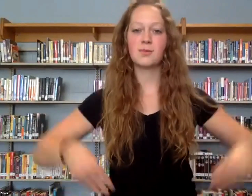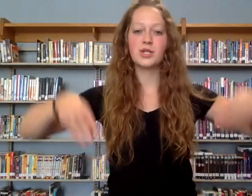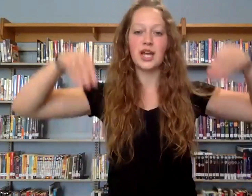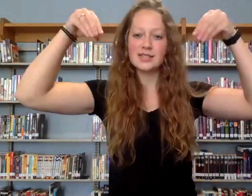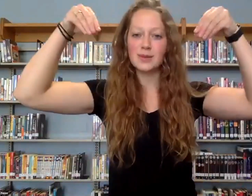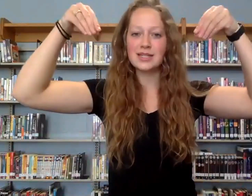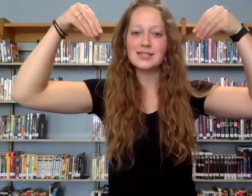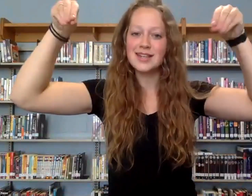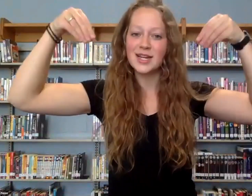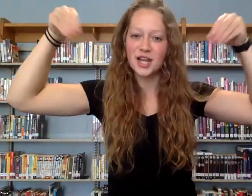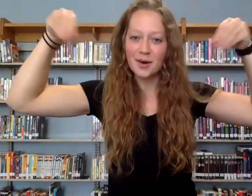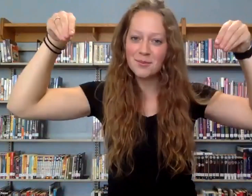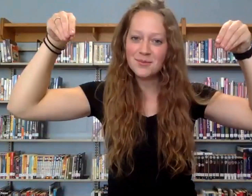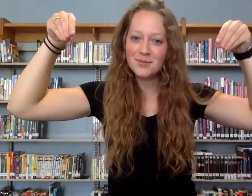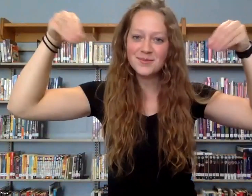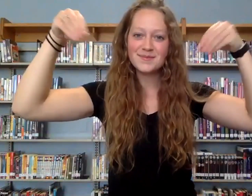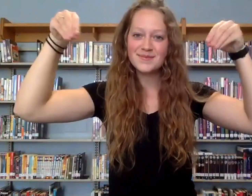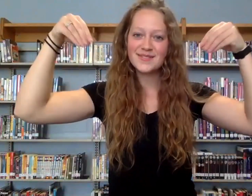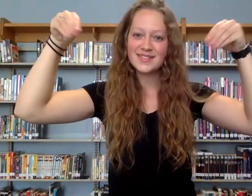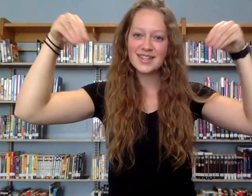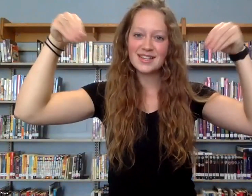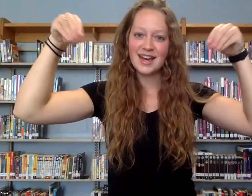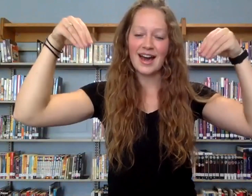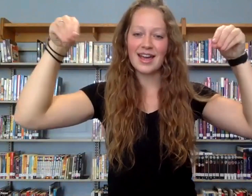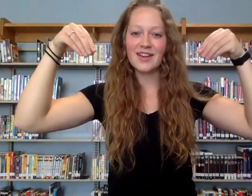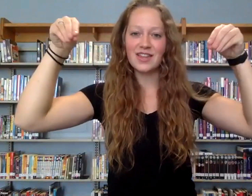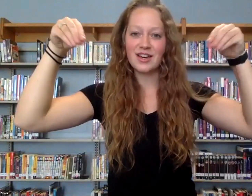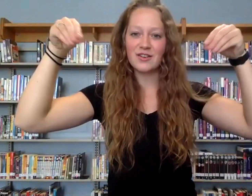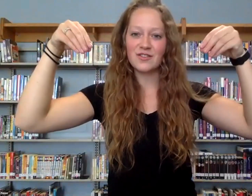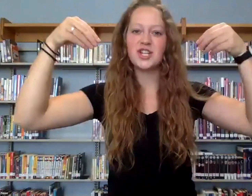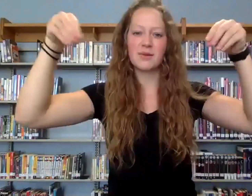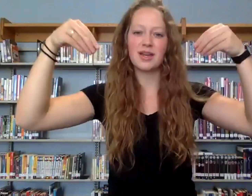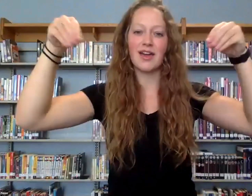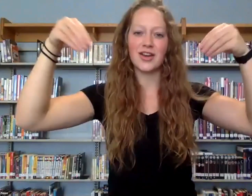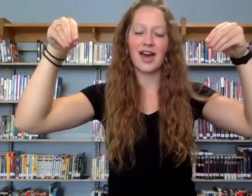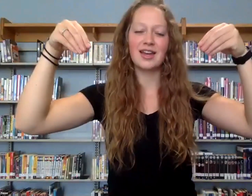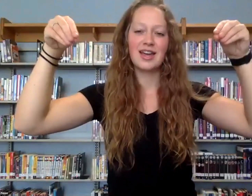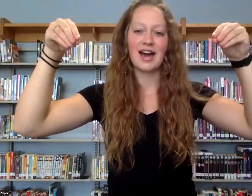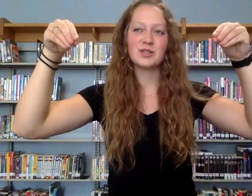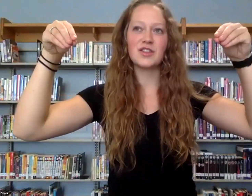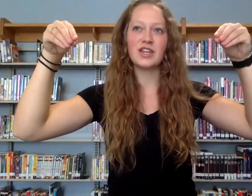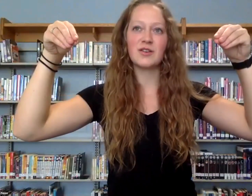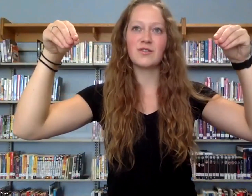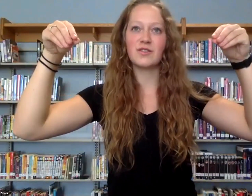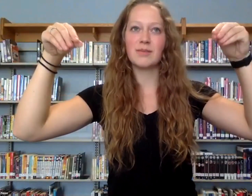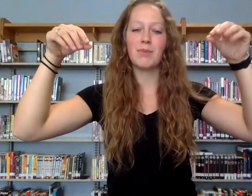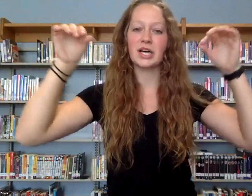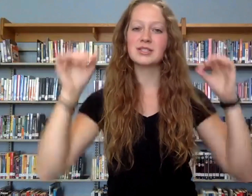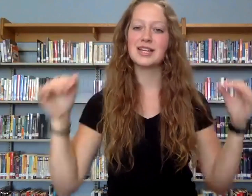put your hands up like this and shake them. I kind of think of shake them together, yeah. I sort of think of the bells that